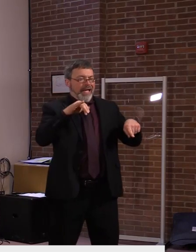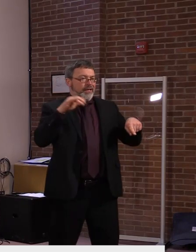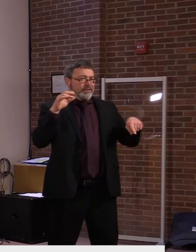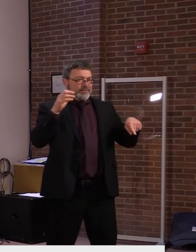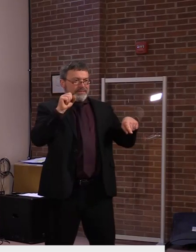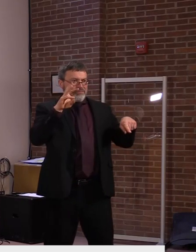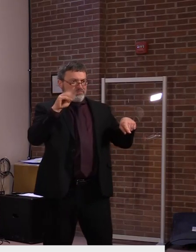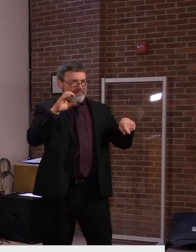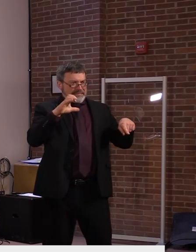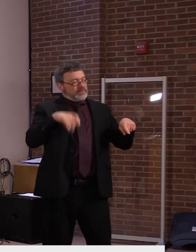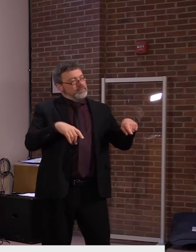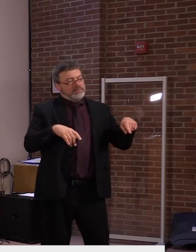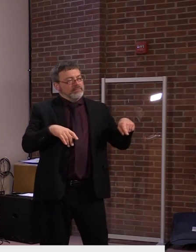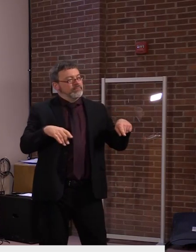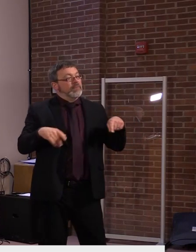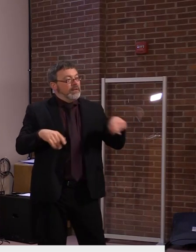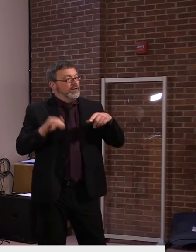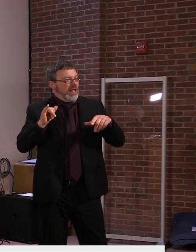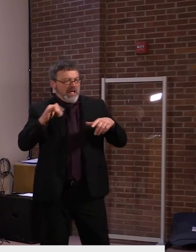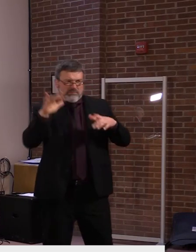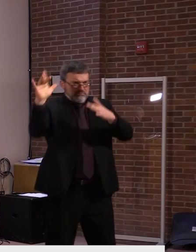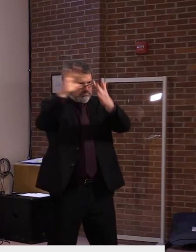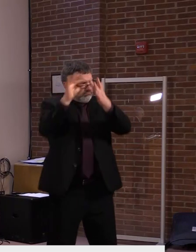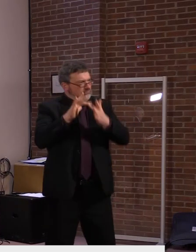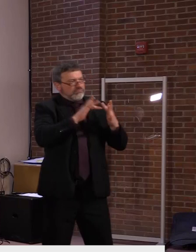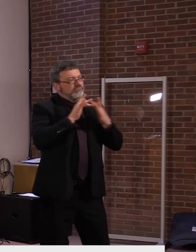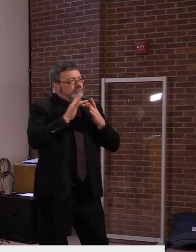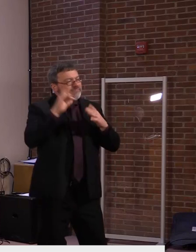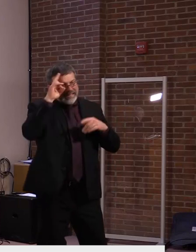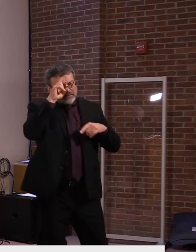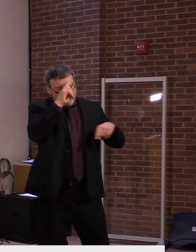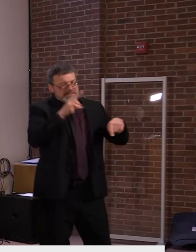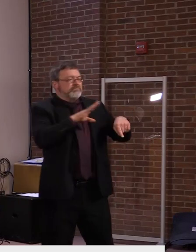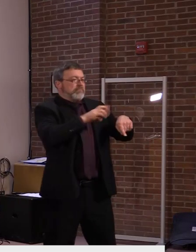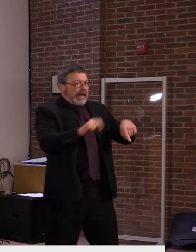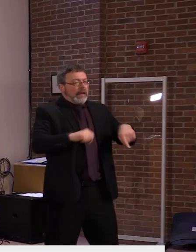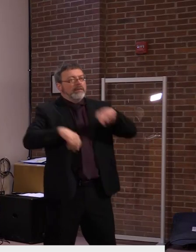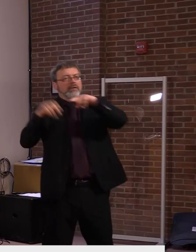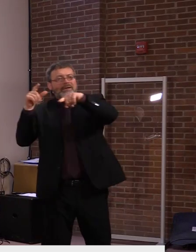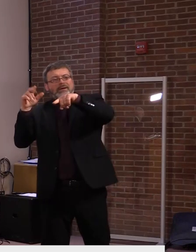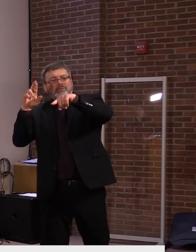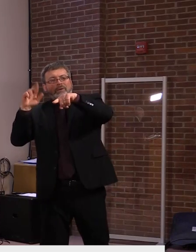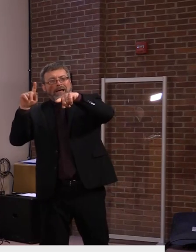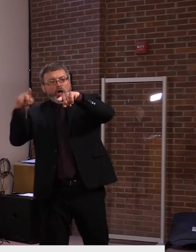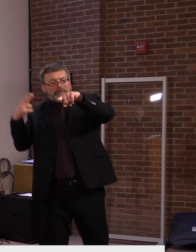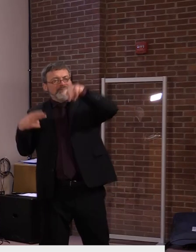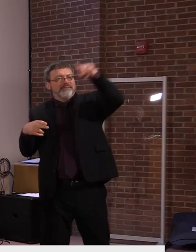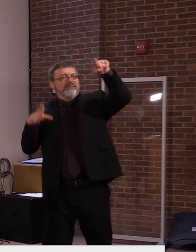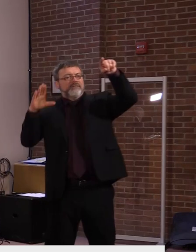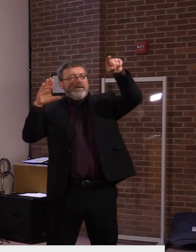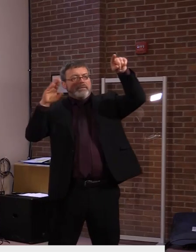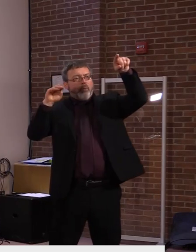to get tested by contacting the hospital directly. You can also go to